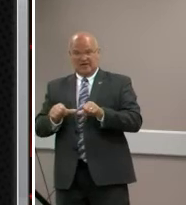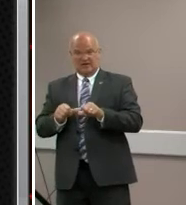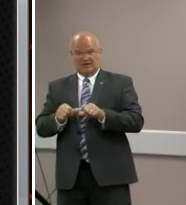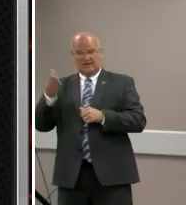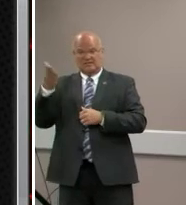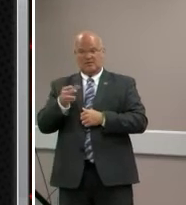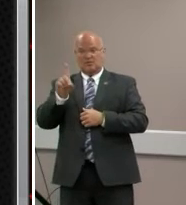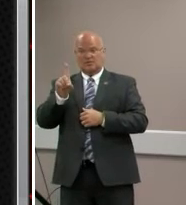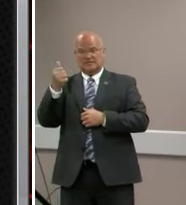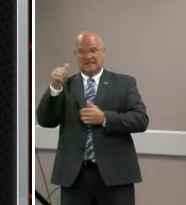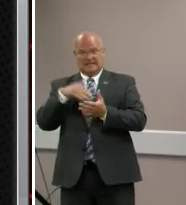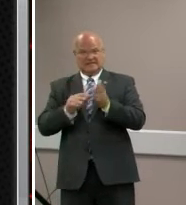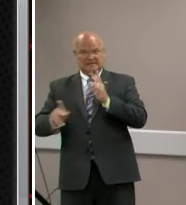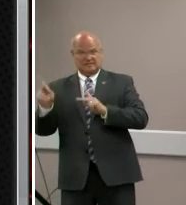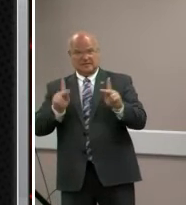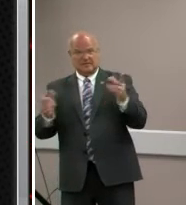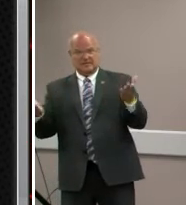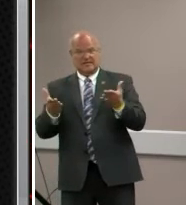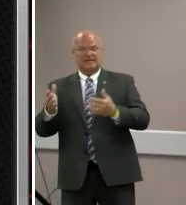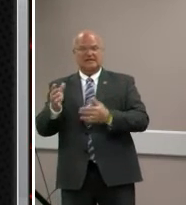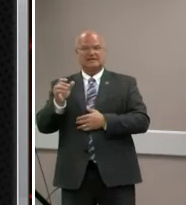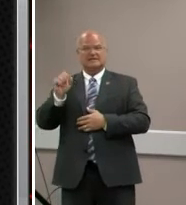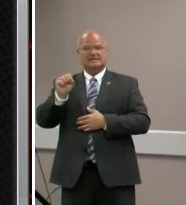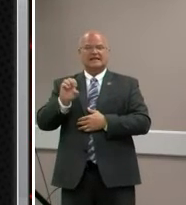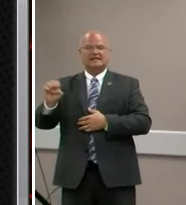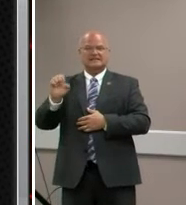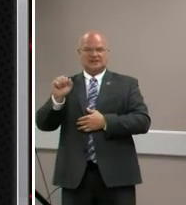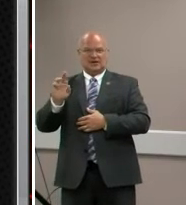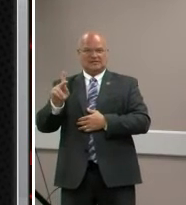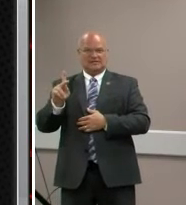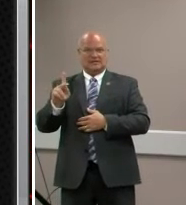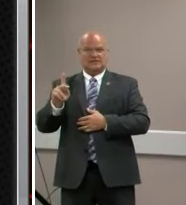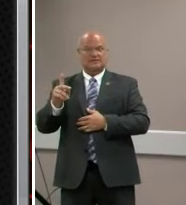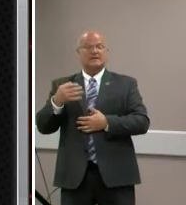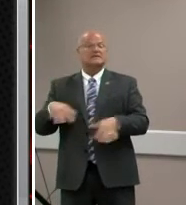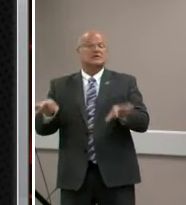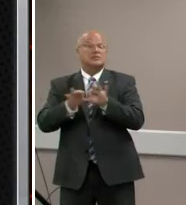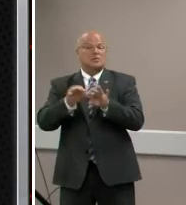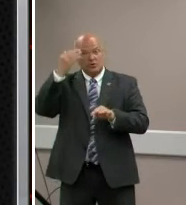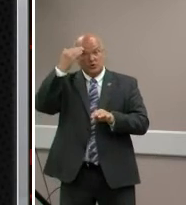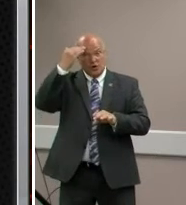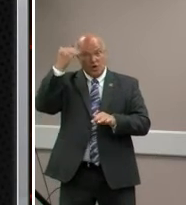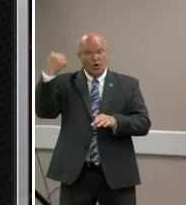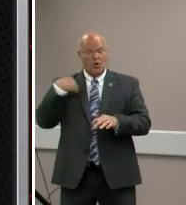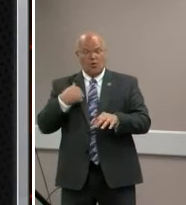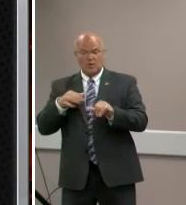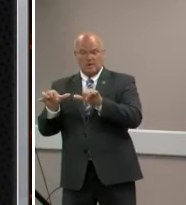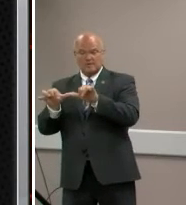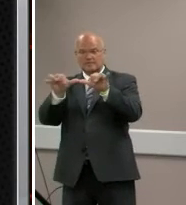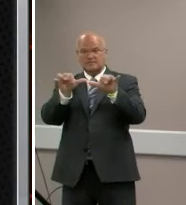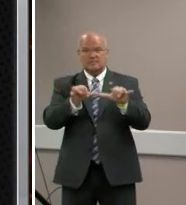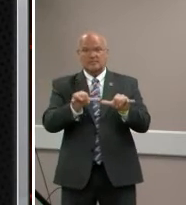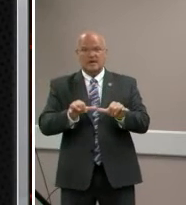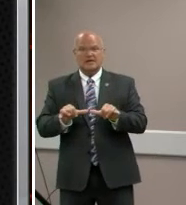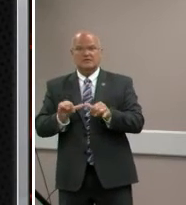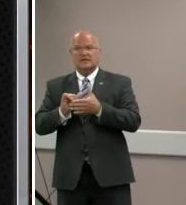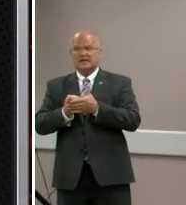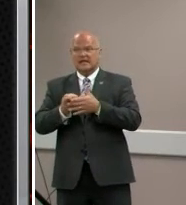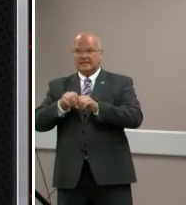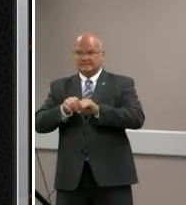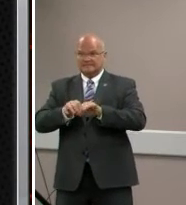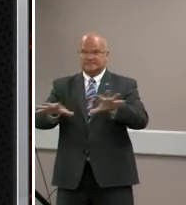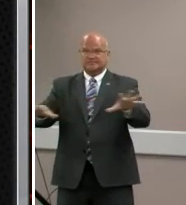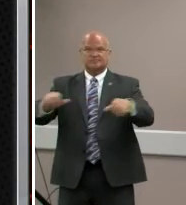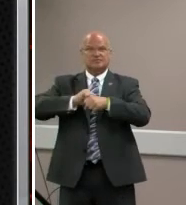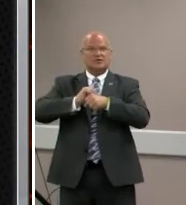capita in southeast Arkansas. And that's important to know that we're measuring the outbreak